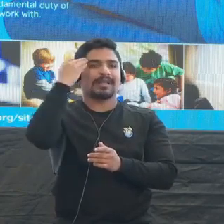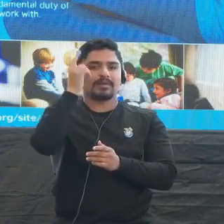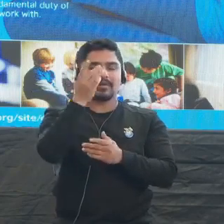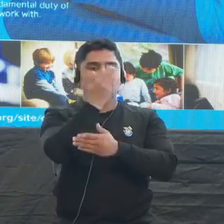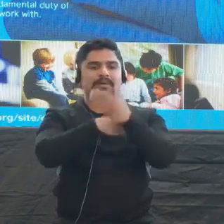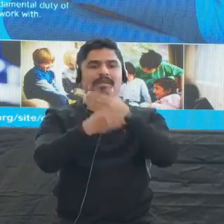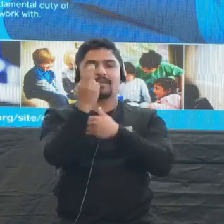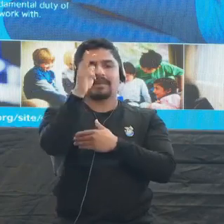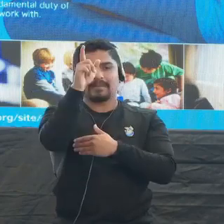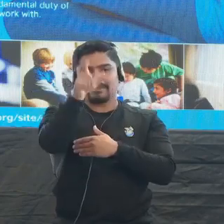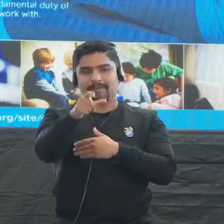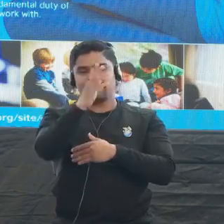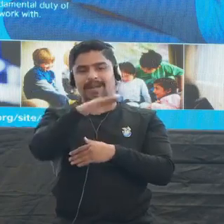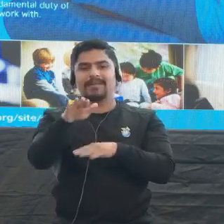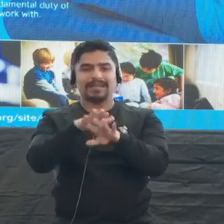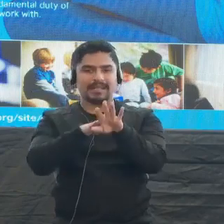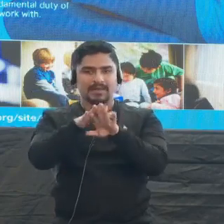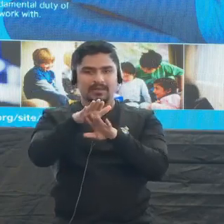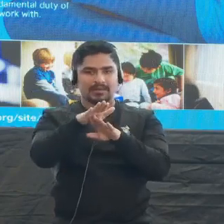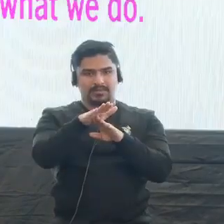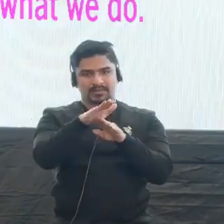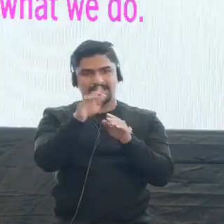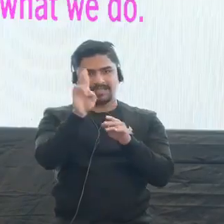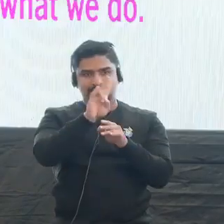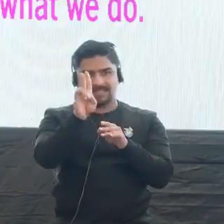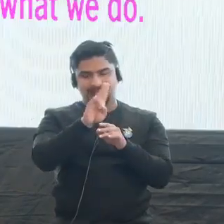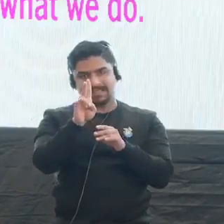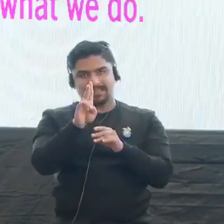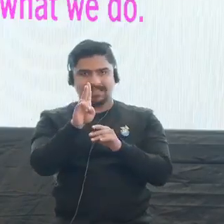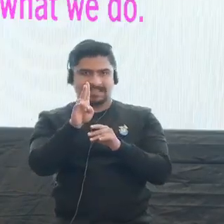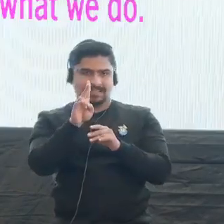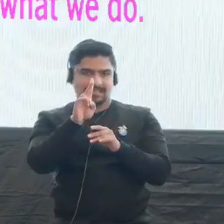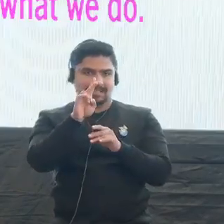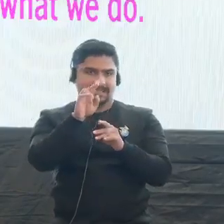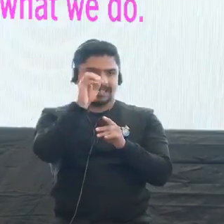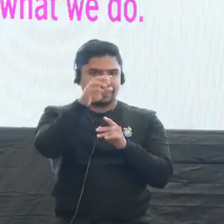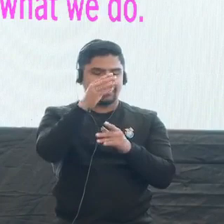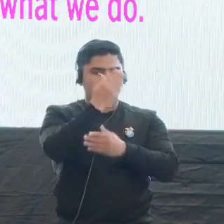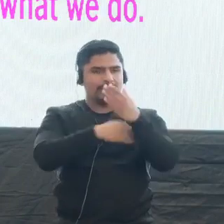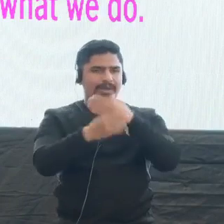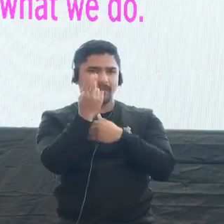which children with and without disability